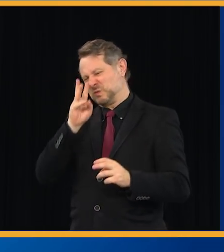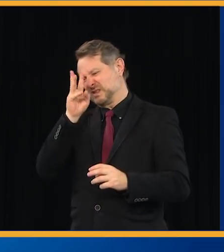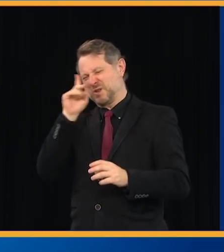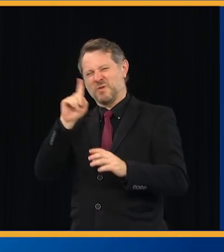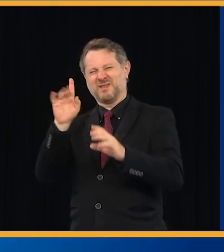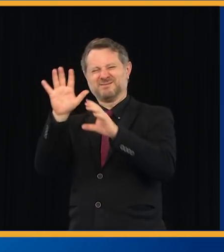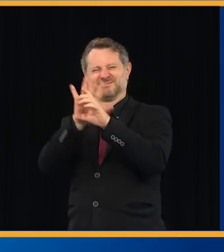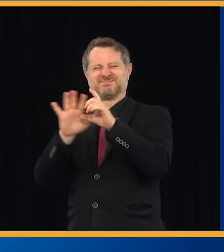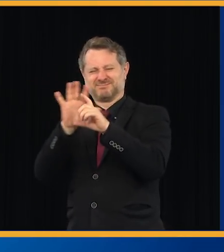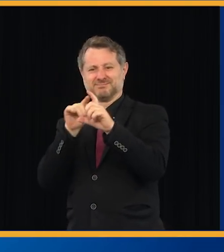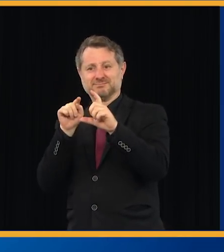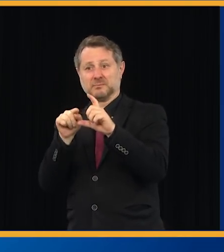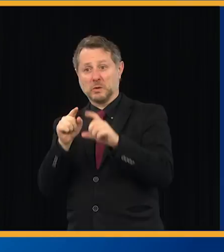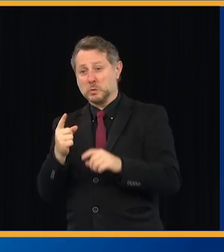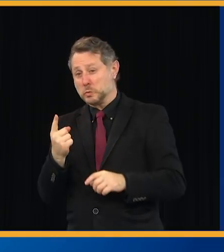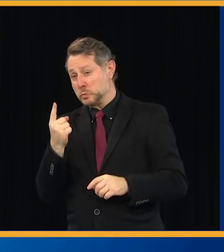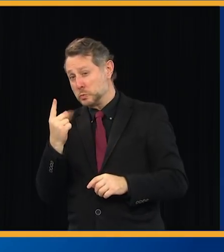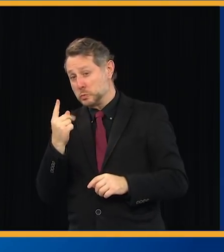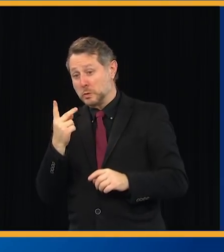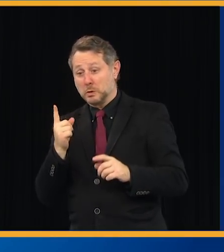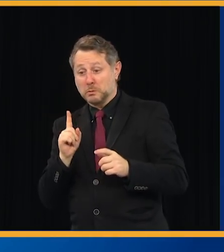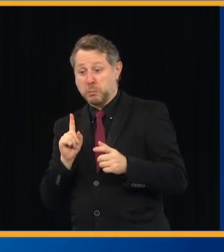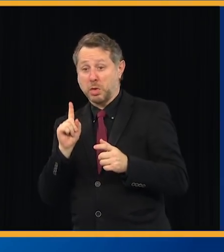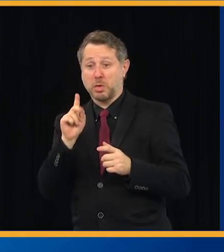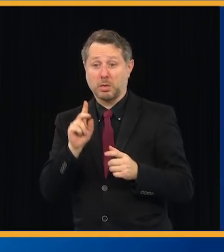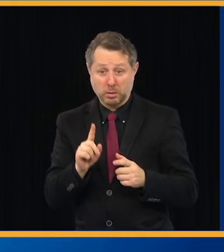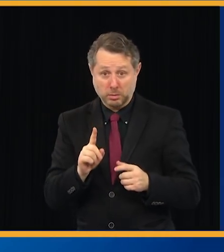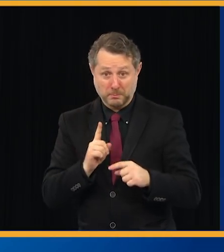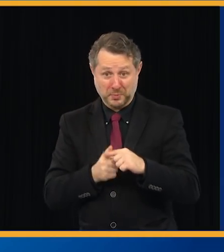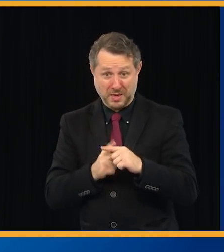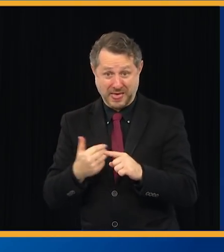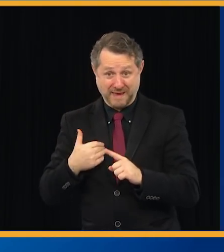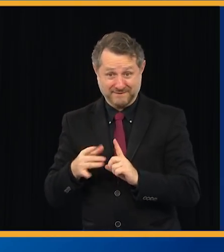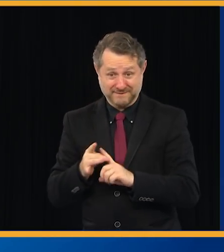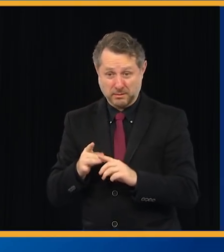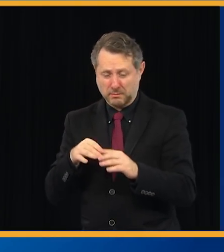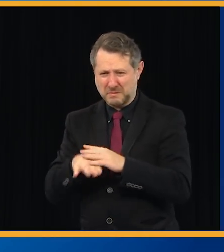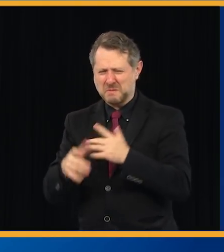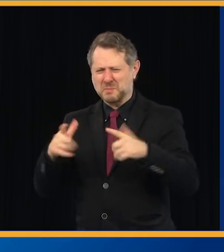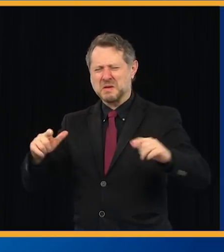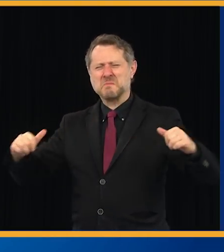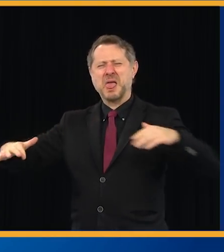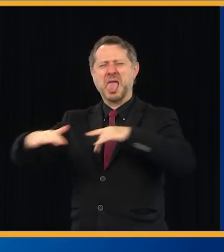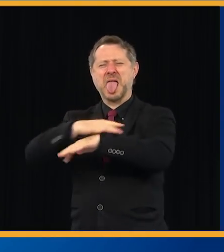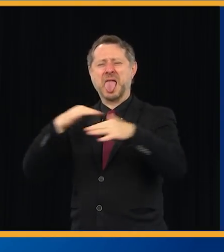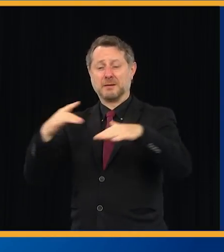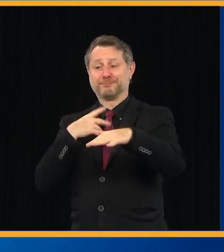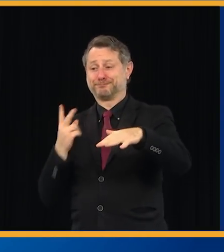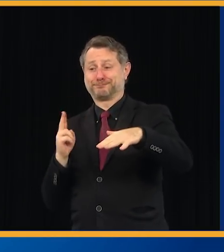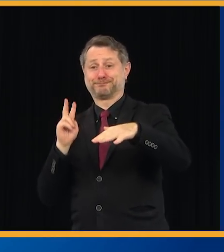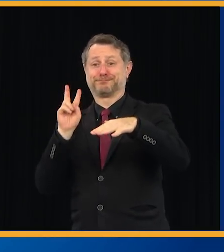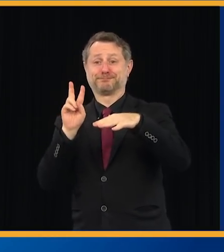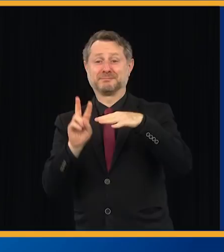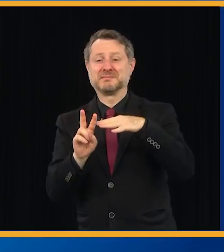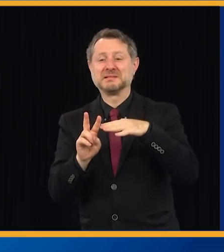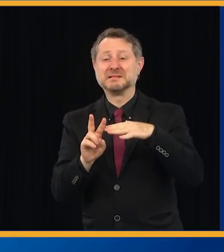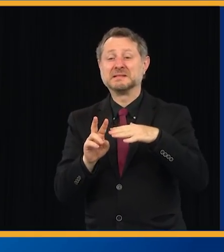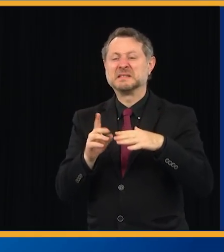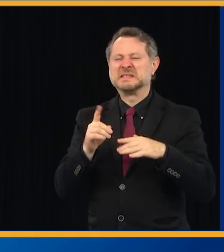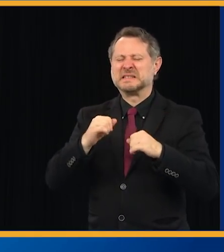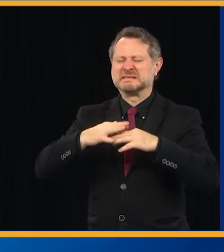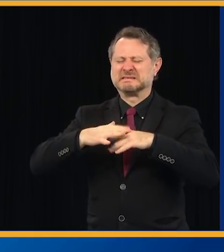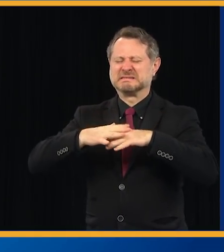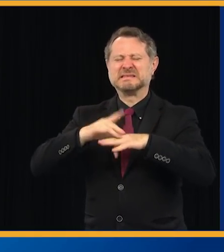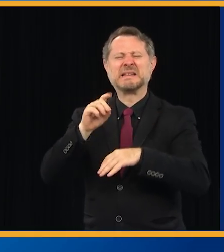1 or 2 people infected who go to a large gathering or a dense gathering, that